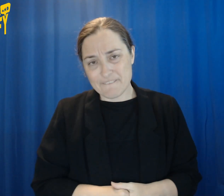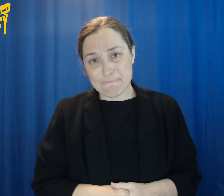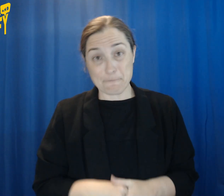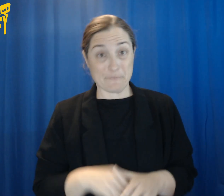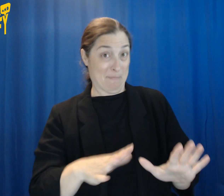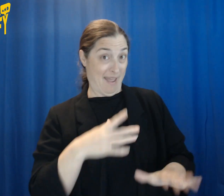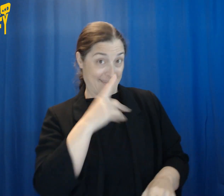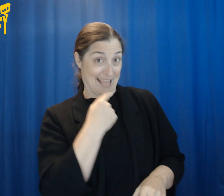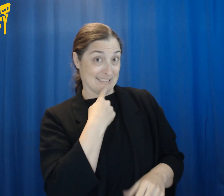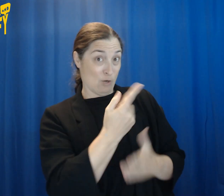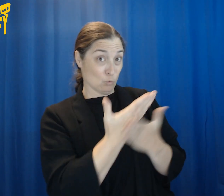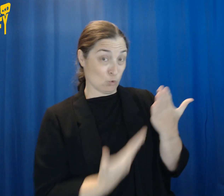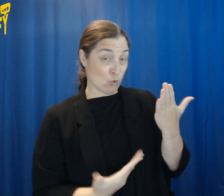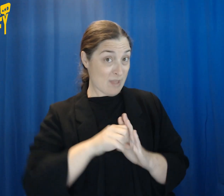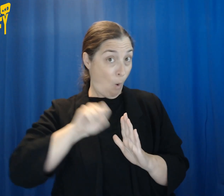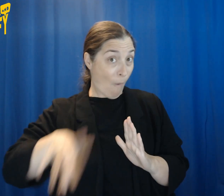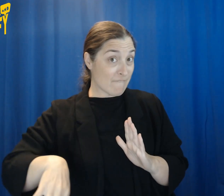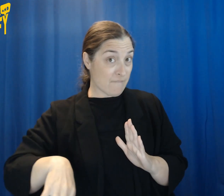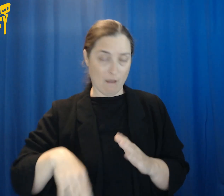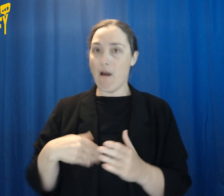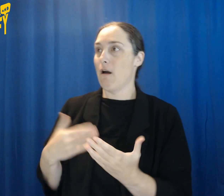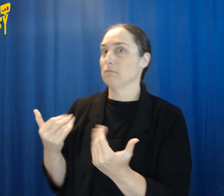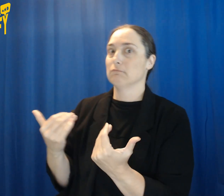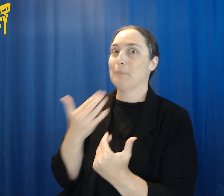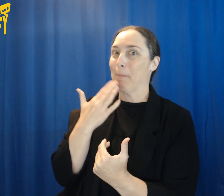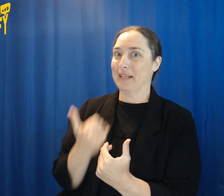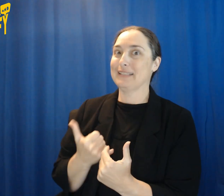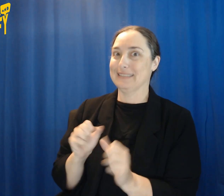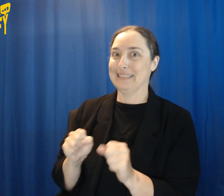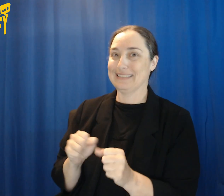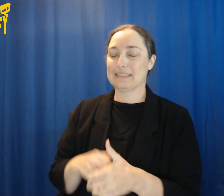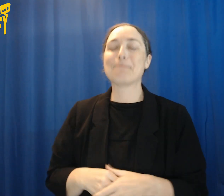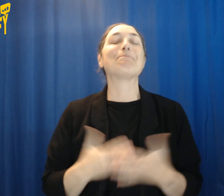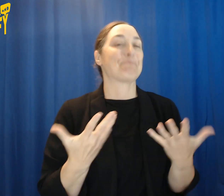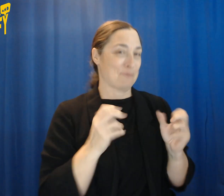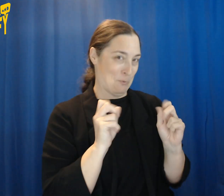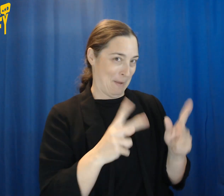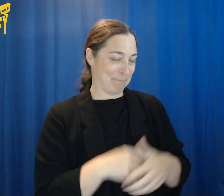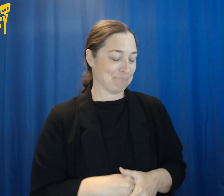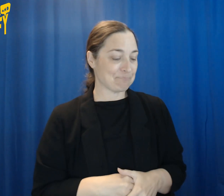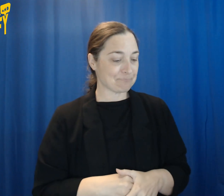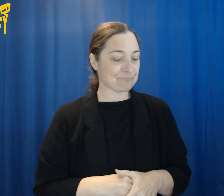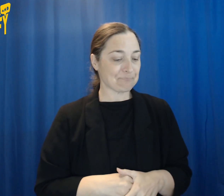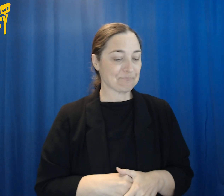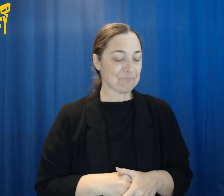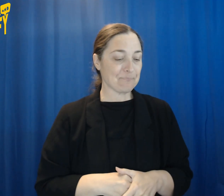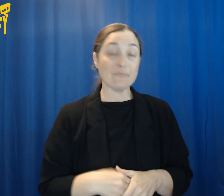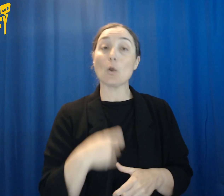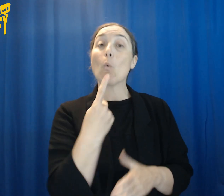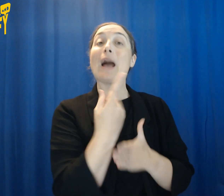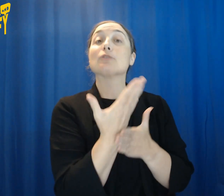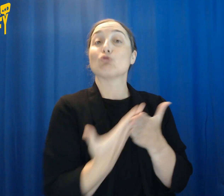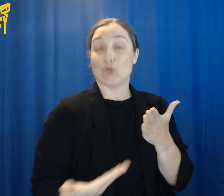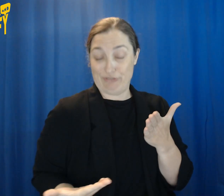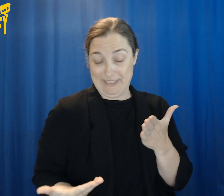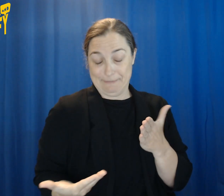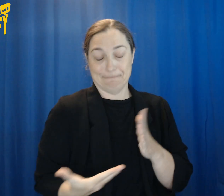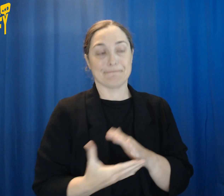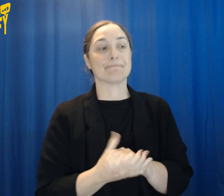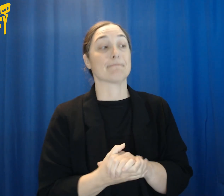story that got taken out? Please do. Please do. Okay, so there was a story that I wanted to put in that